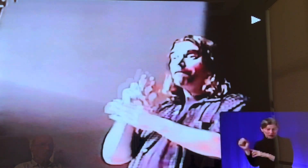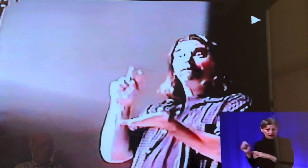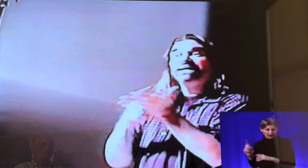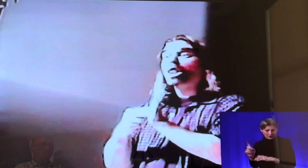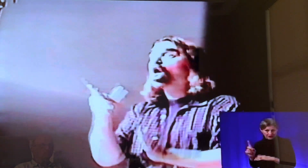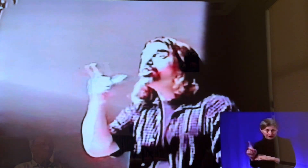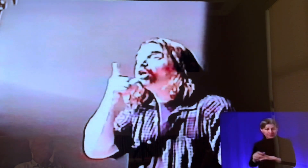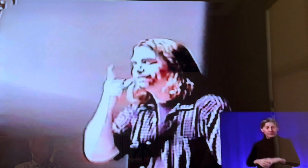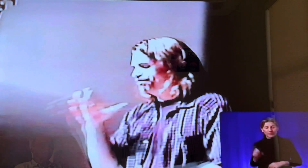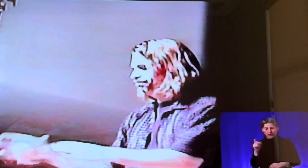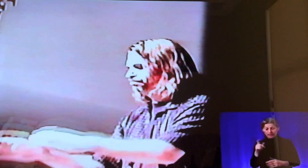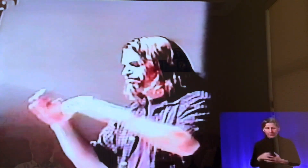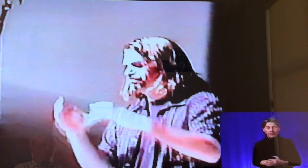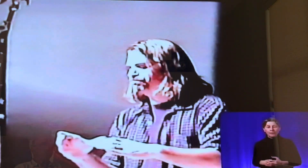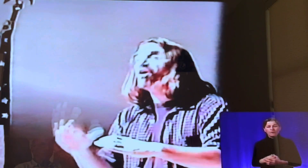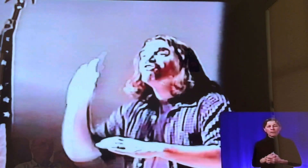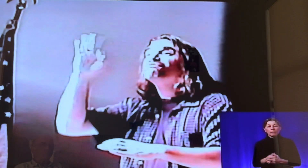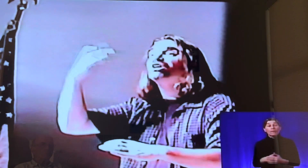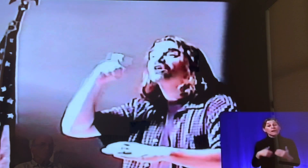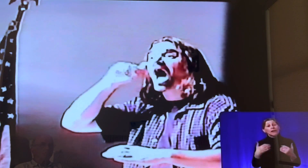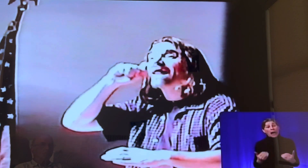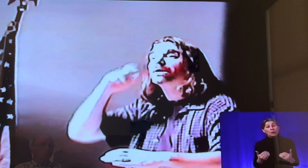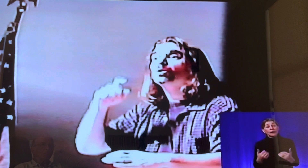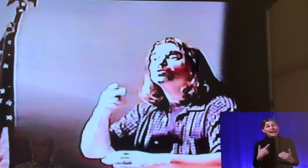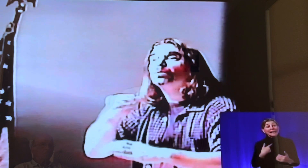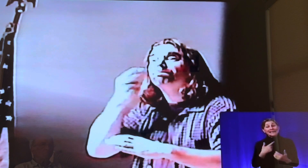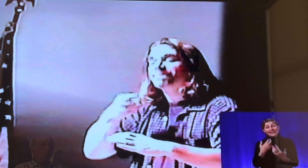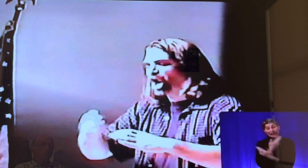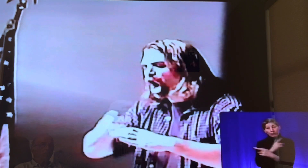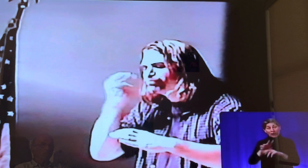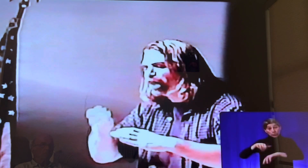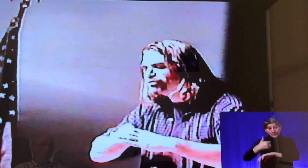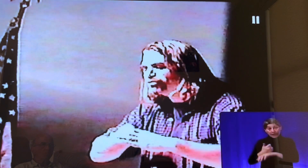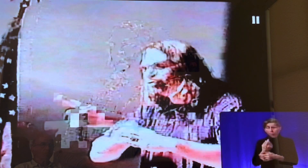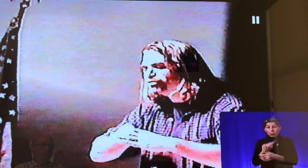Okay. Now he's about to set up what we're having for lunch.